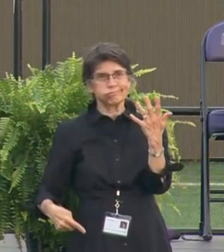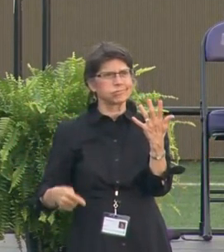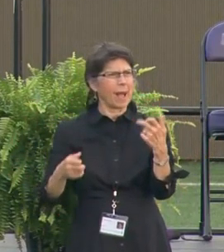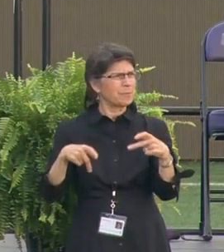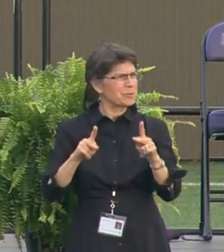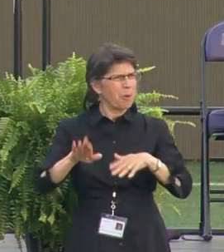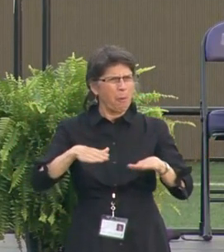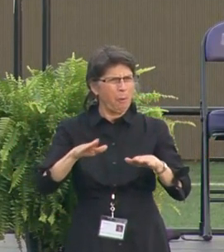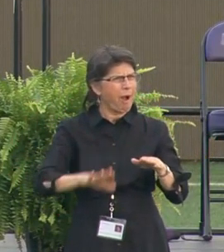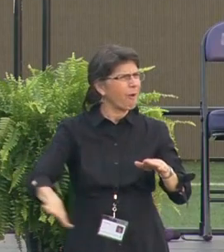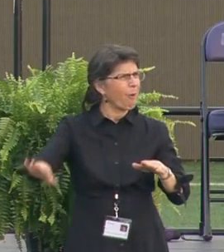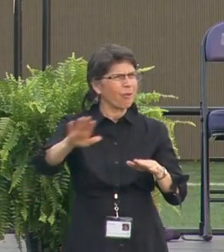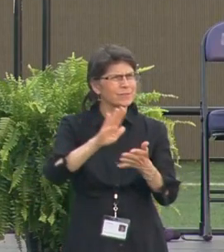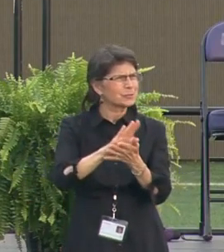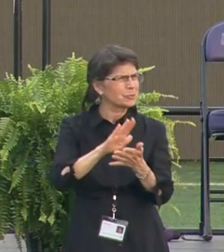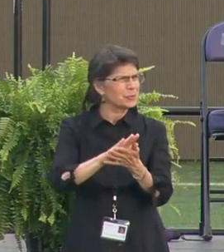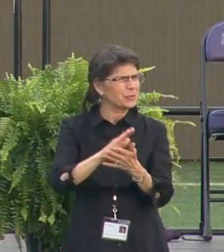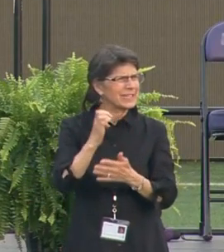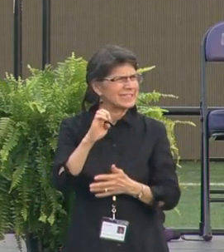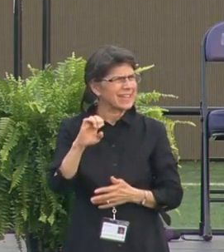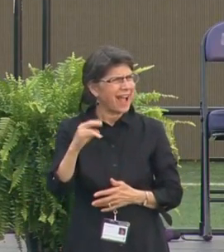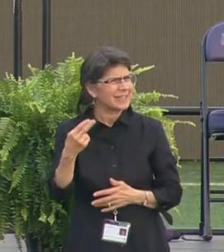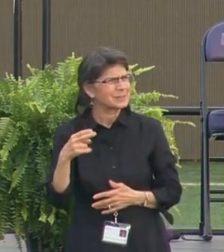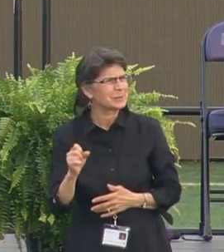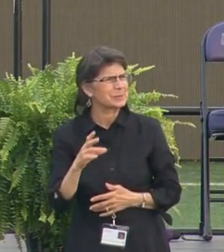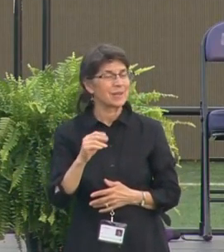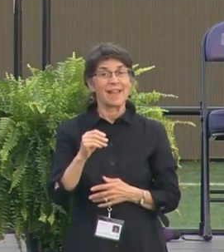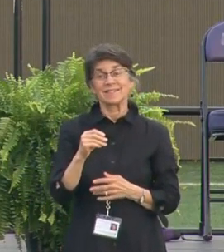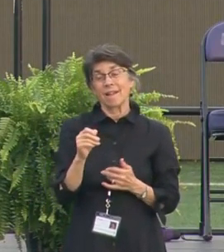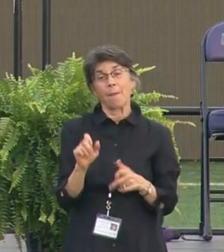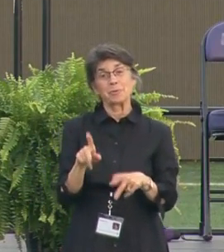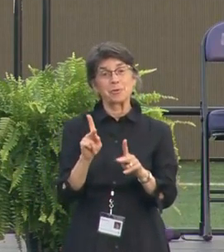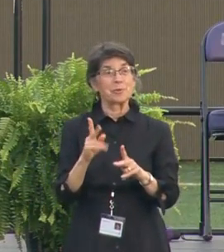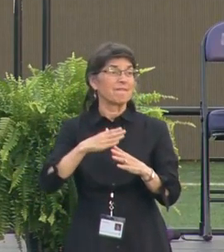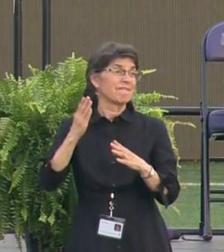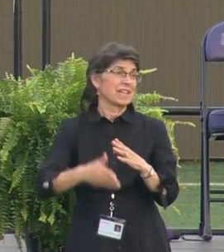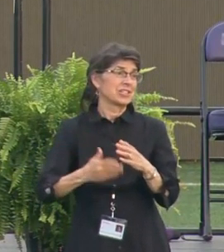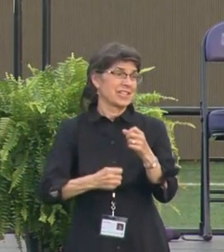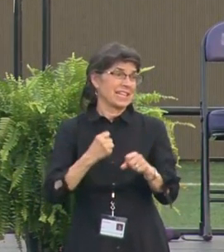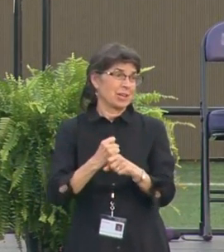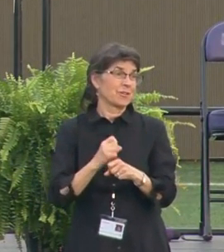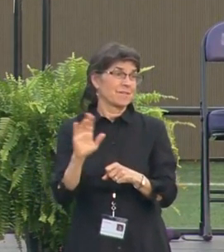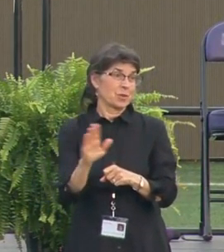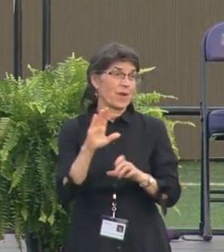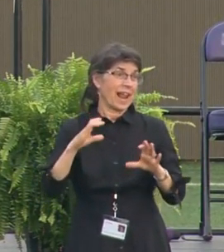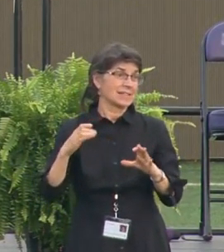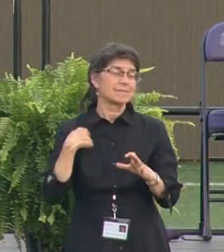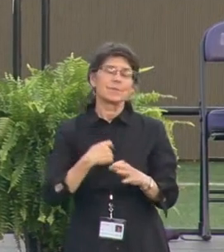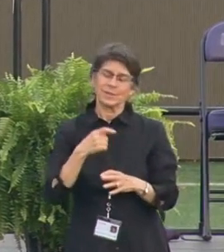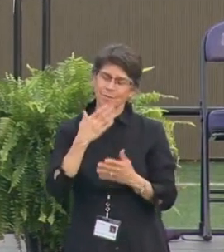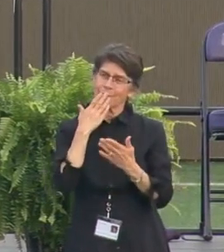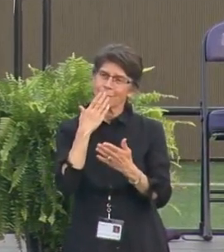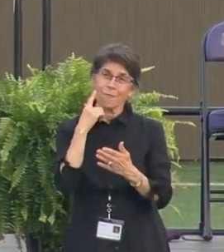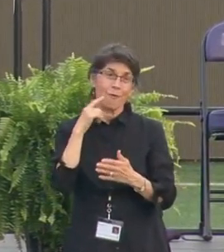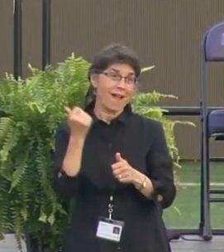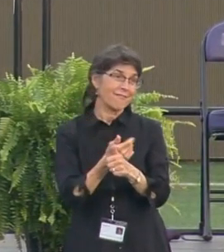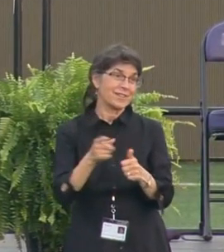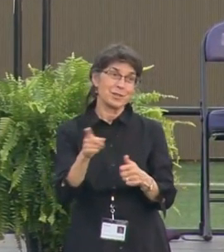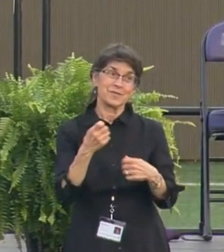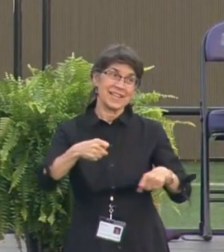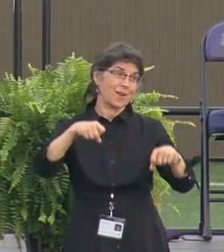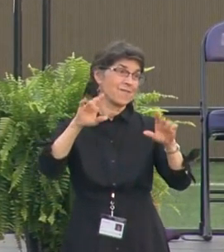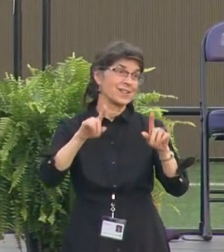High School with your friends, or to finish out the year in your classes. And we all need to thank you for all the things that you have sacrificed